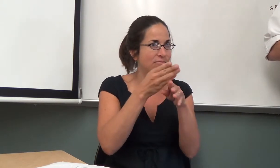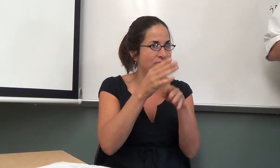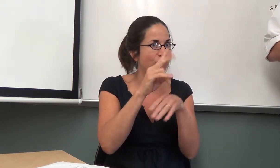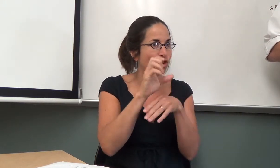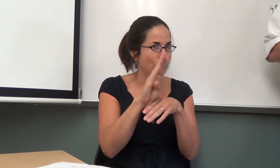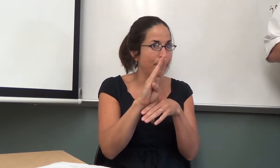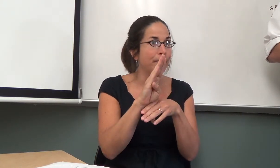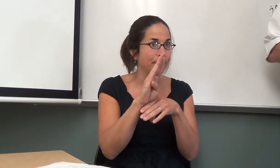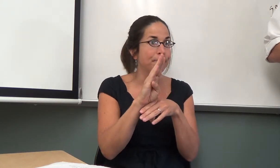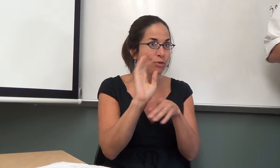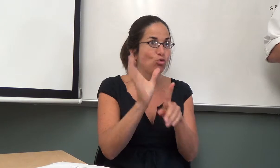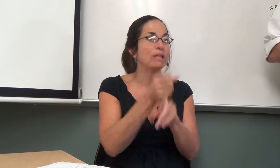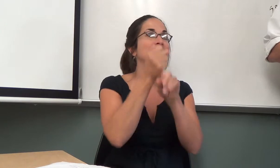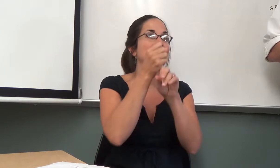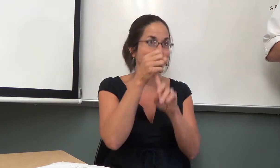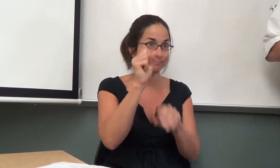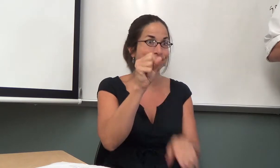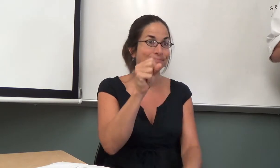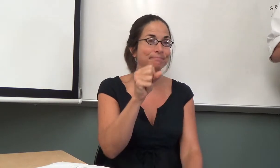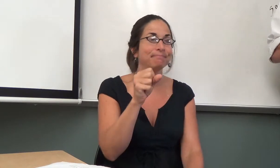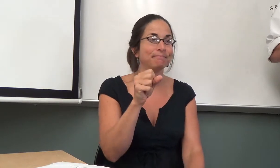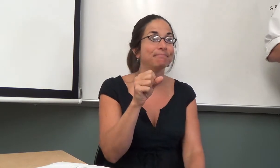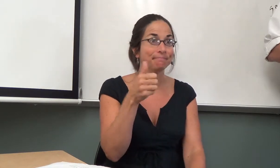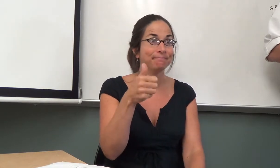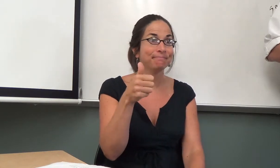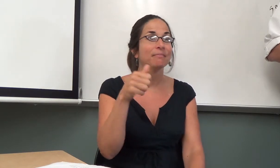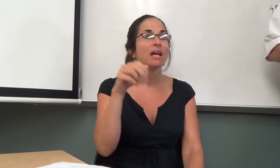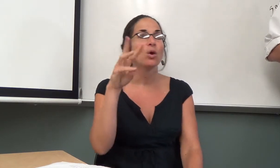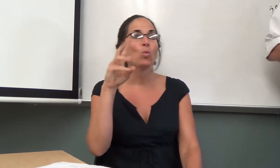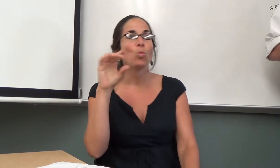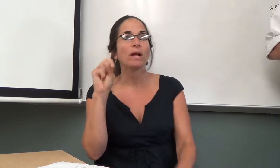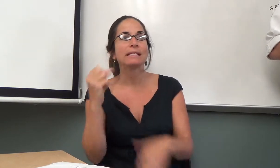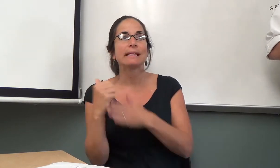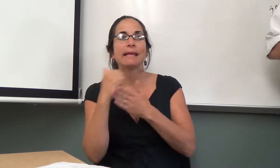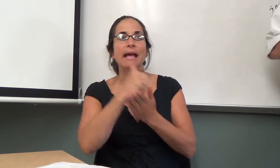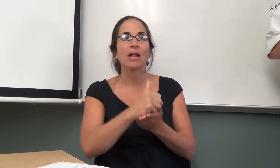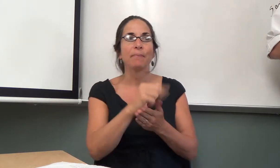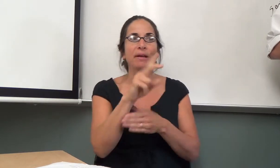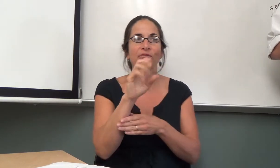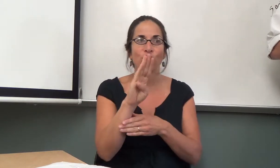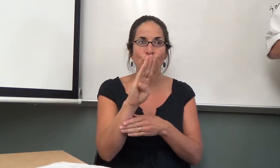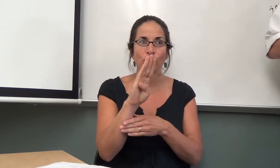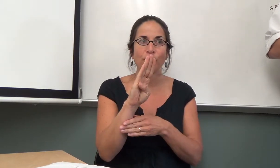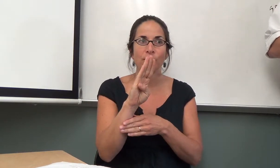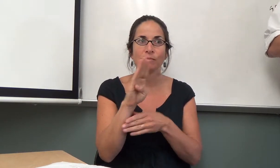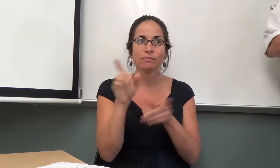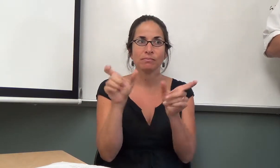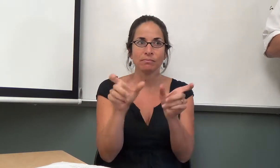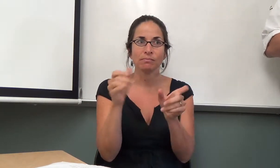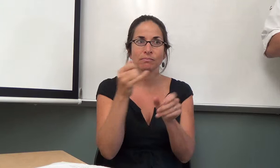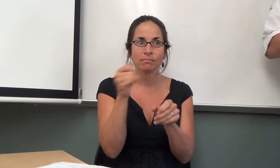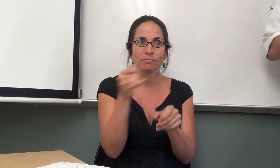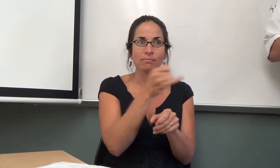And was is the helping verb. Okay? Are we supposed to underline was too? It's a verb, isn't it? Yes, ma'am. Oh.